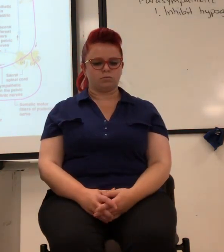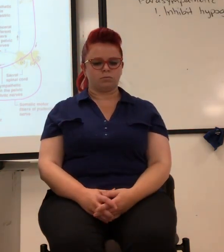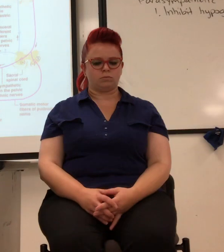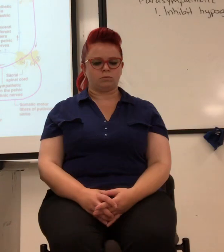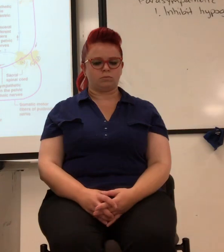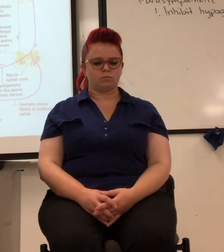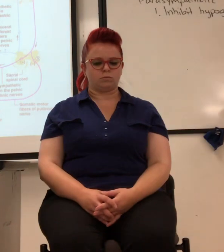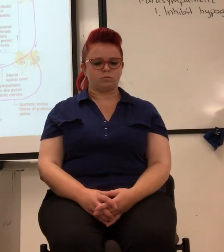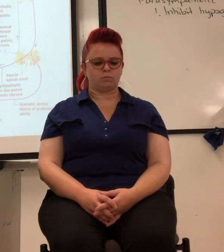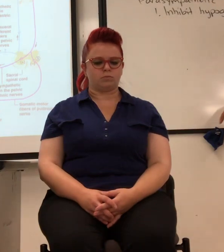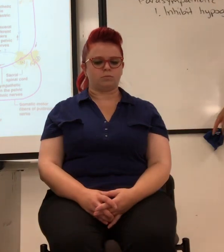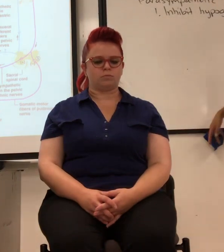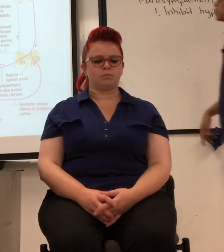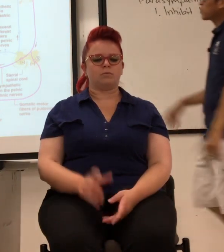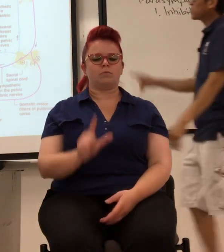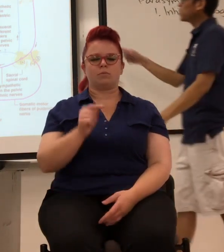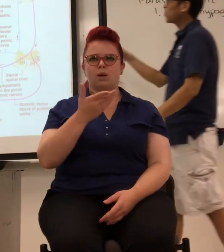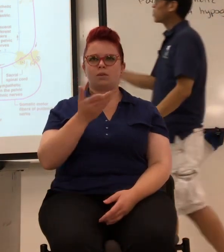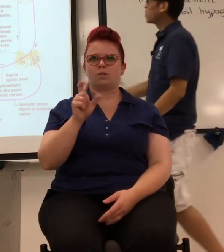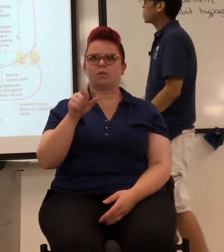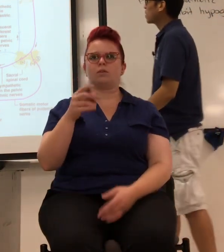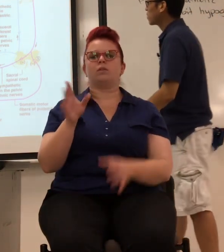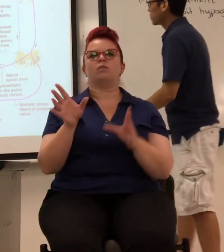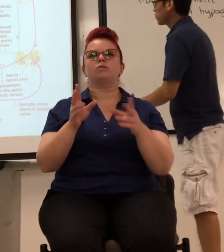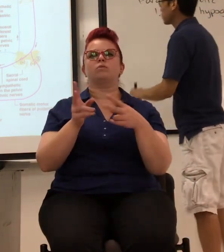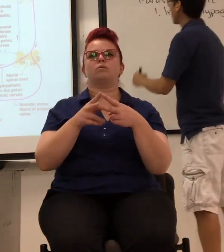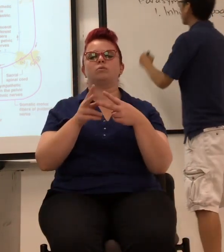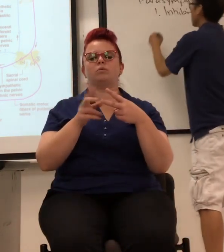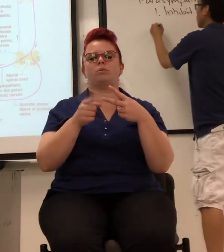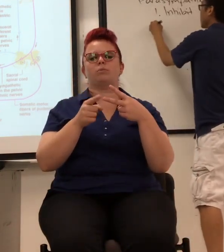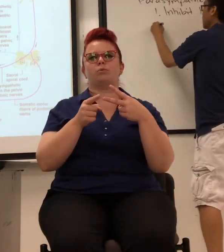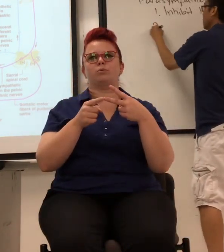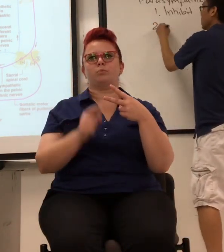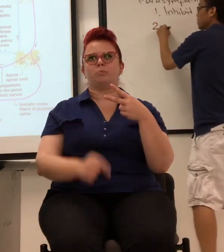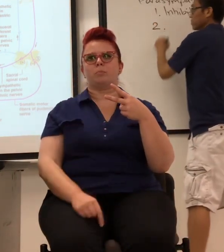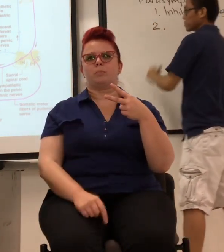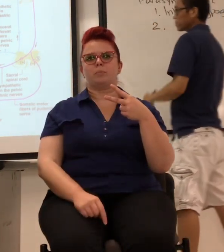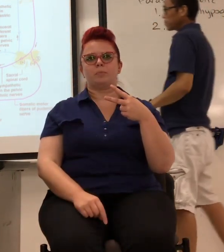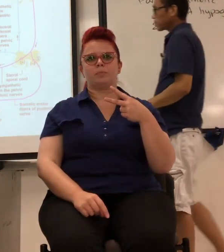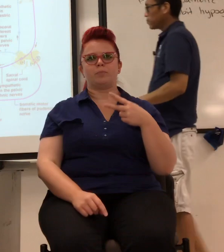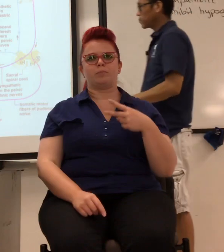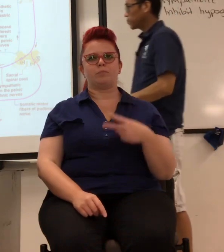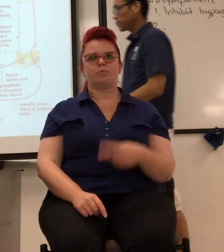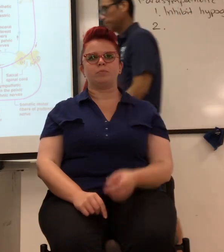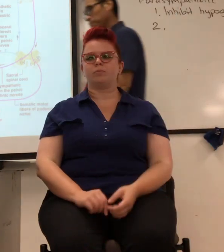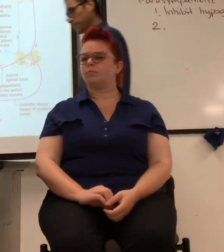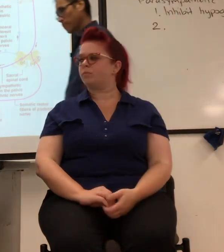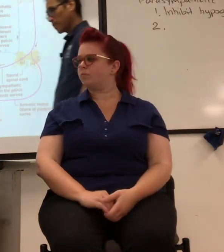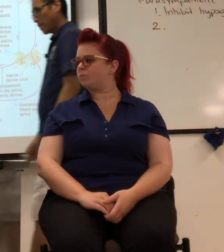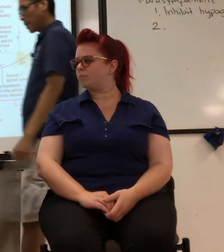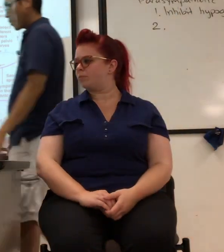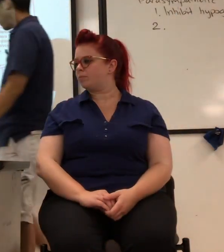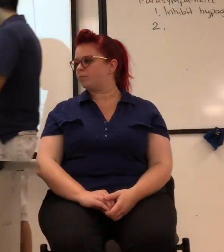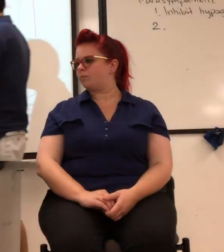So it's like you're inhibiting the inhibitory. Number 1.